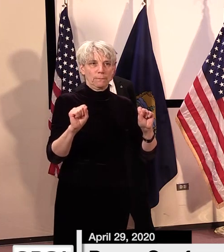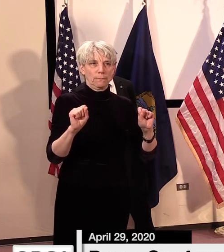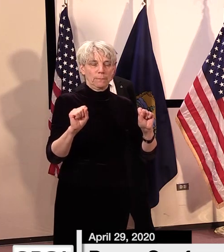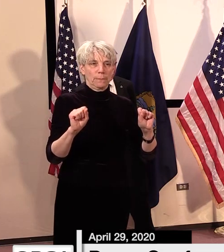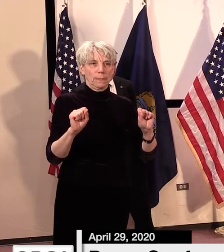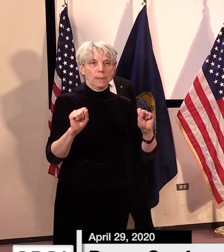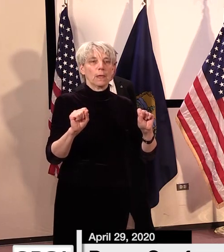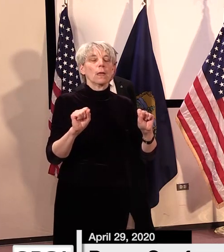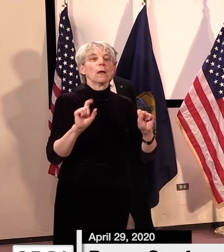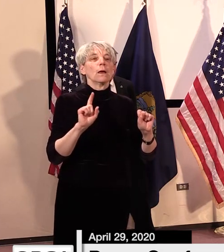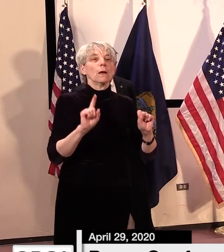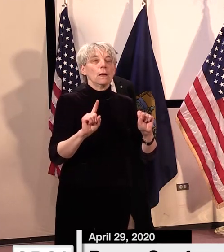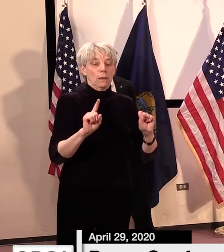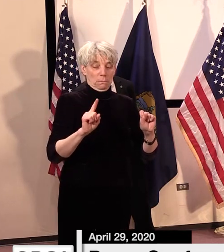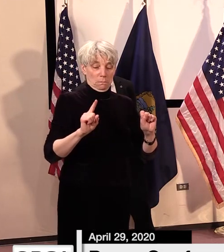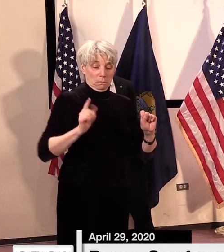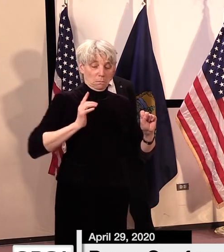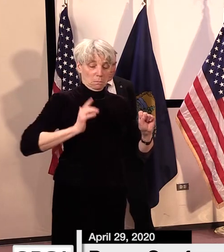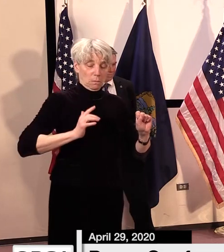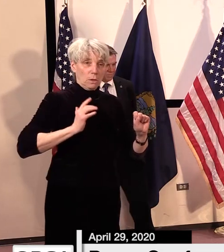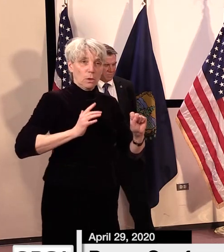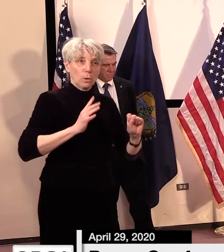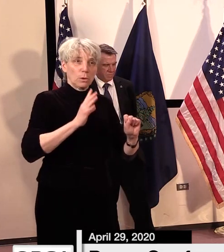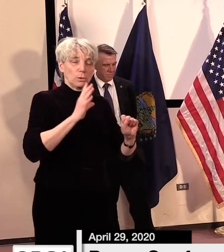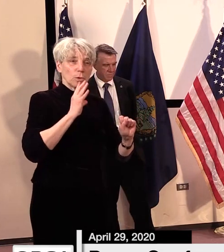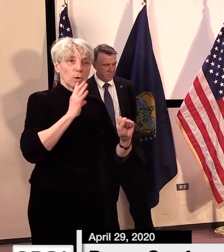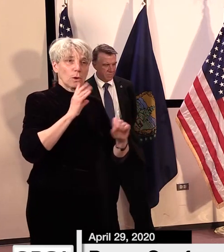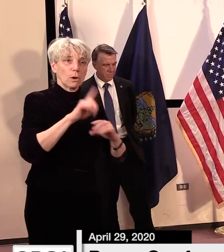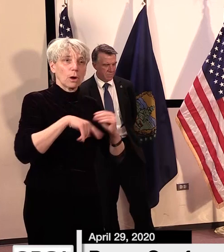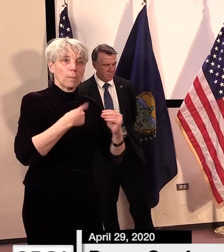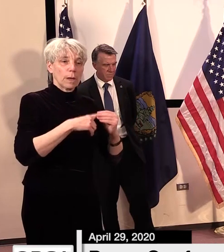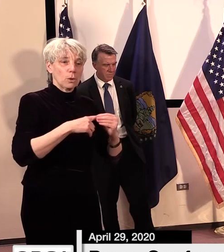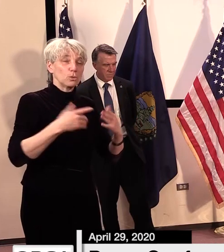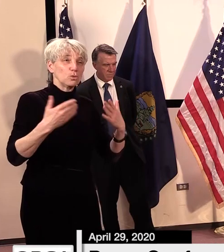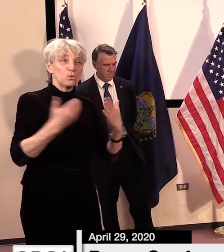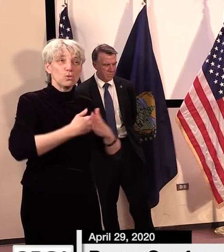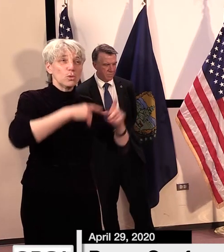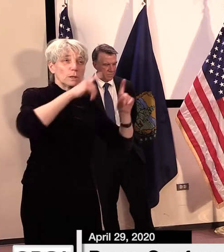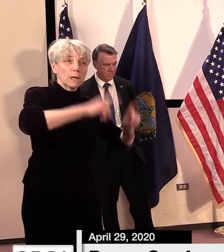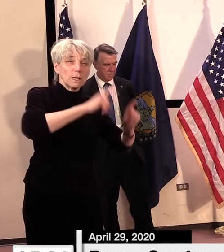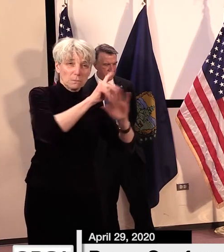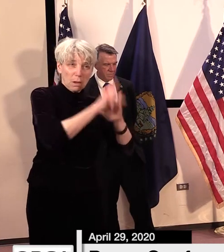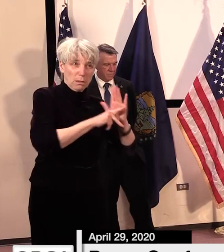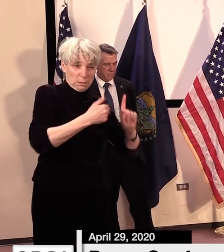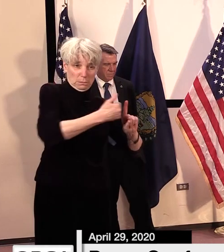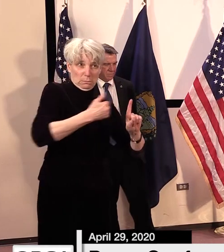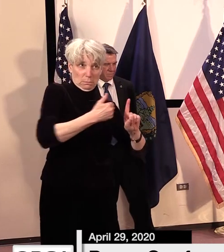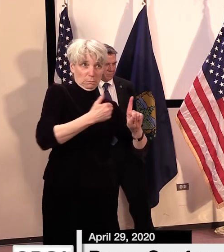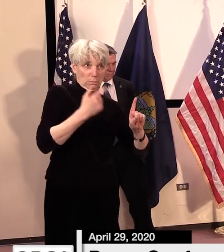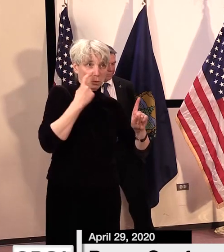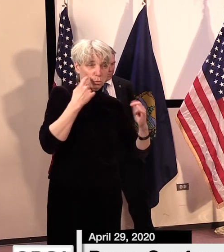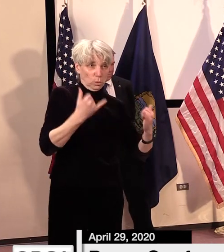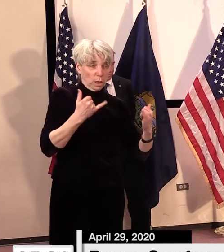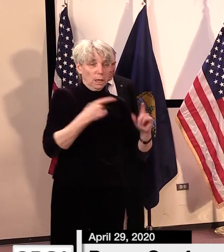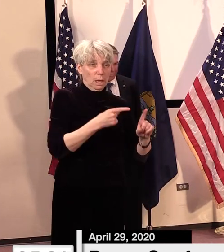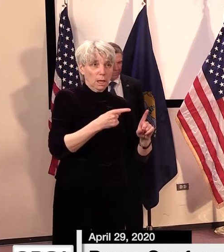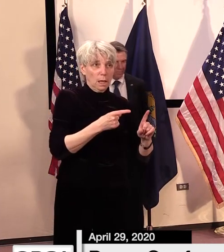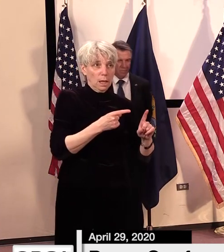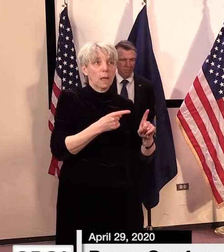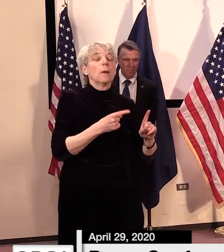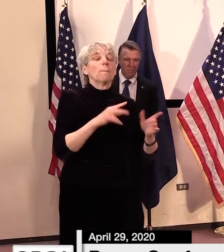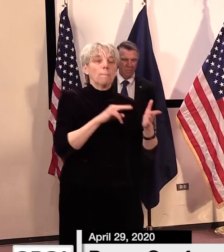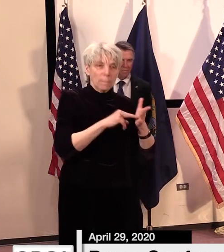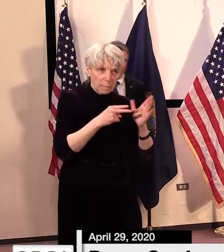issues I unveiled in the discussion I had on the new testing policy are only meant to make that even less